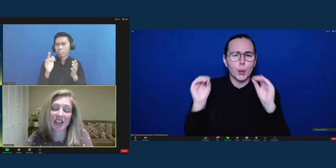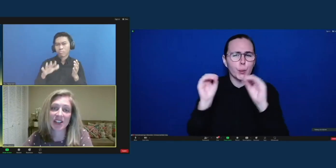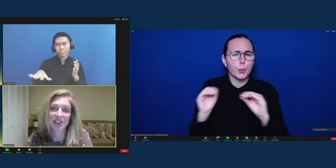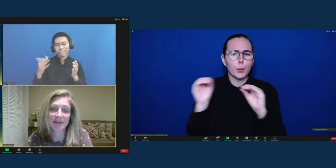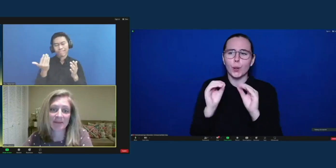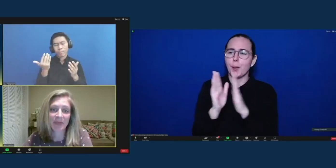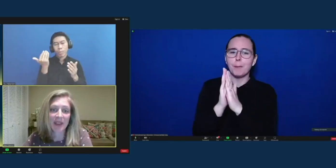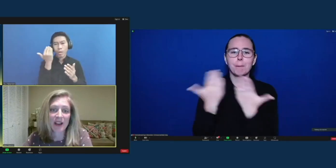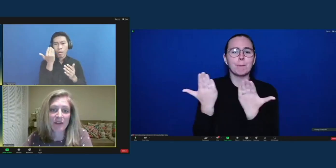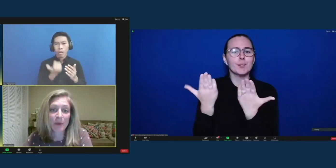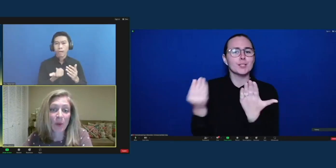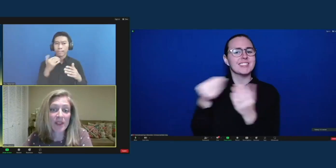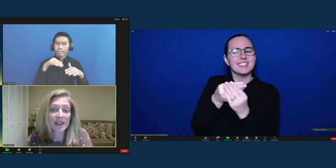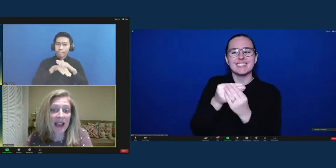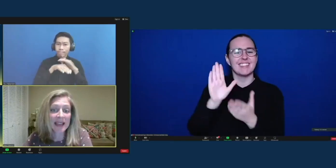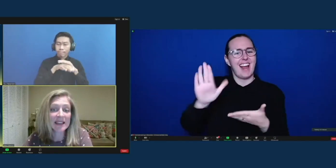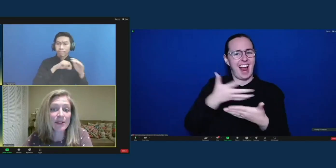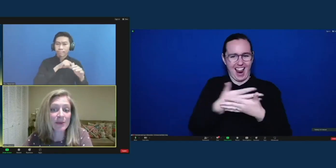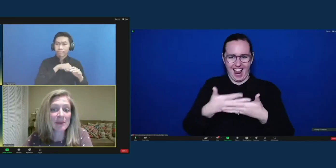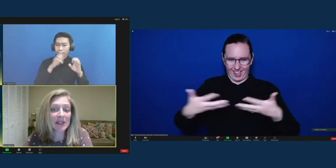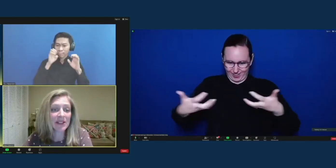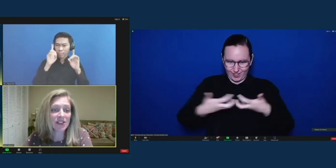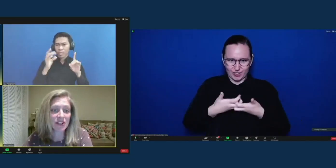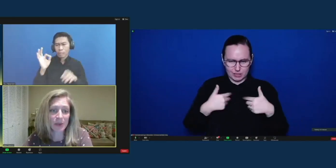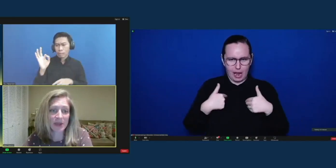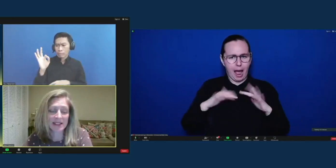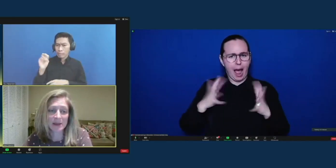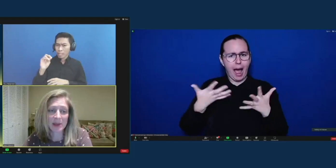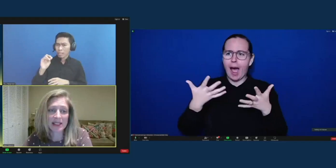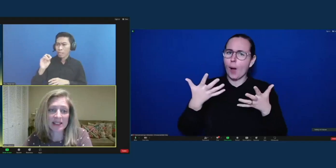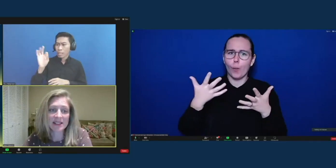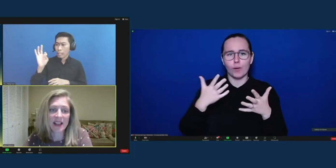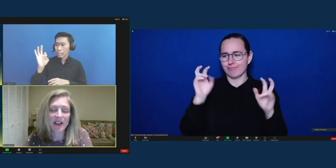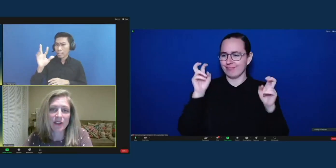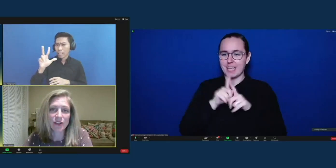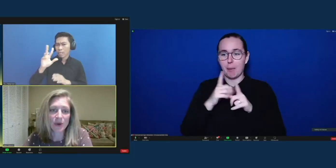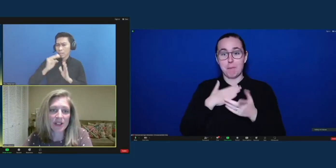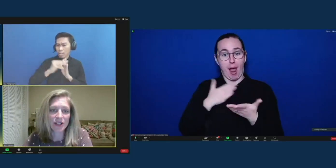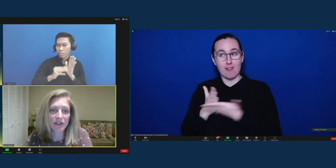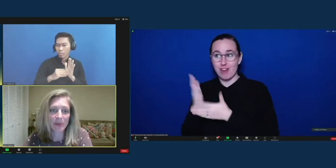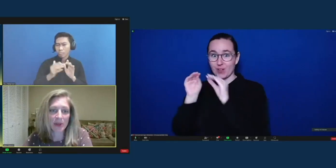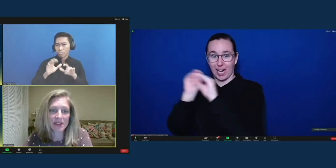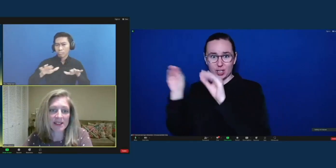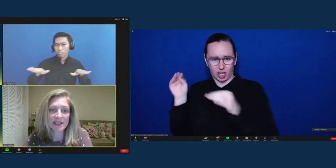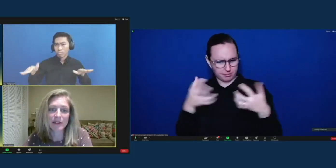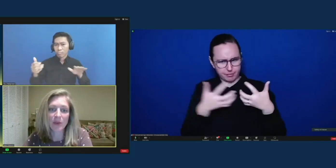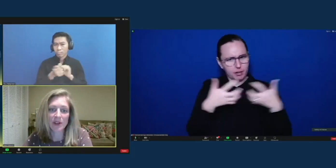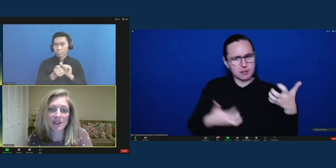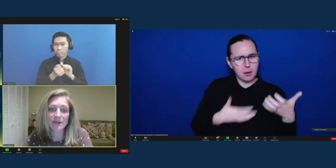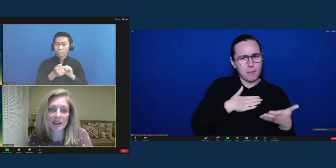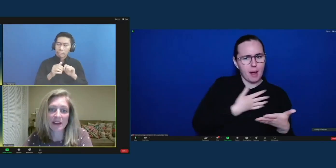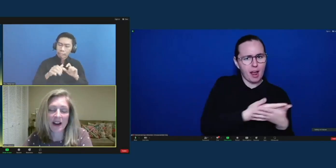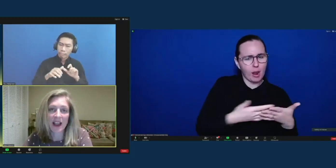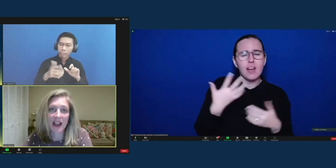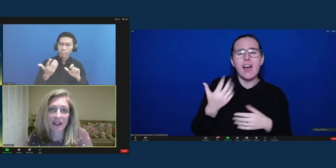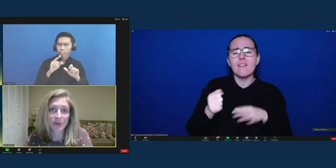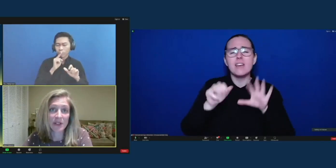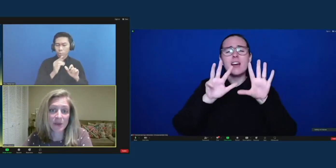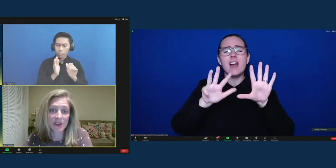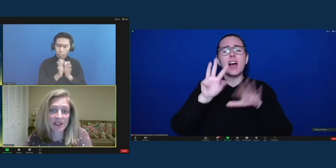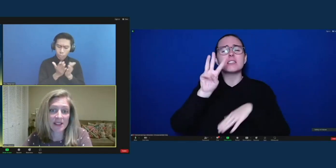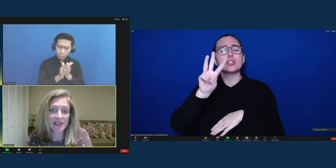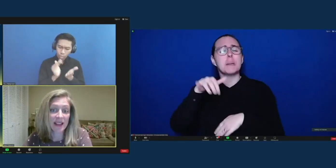quality education. For more than 93 million children with disabilities, the shortage of books is even more severe,